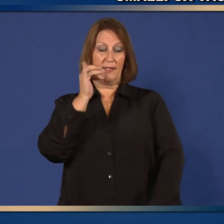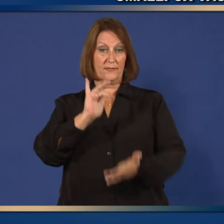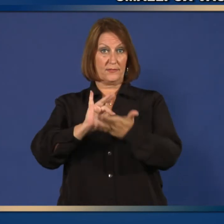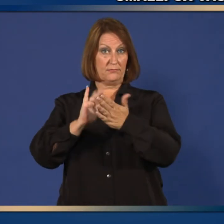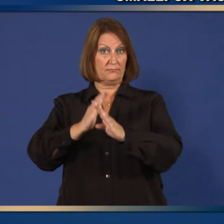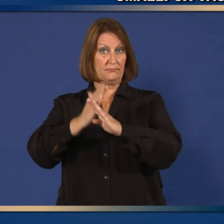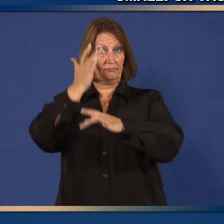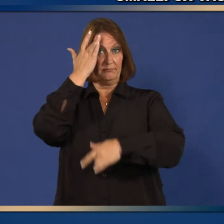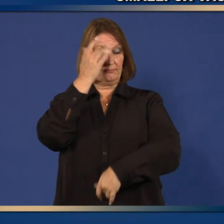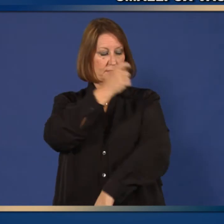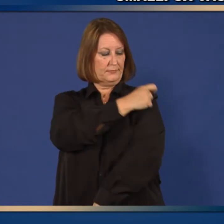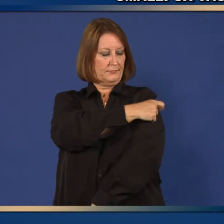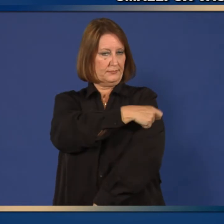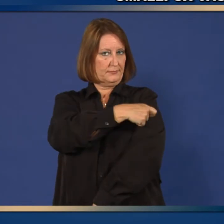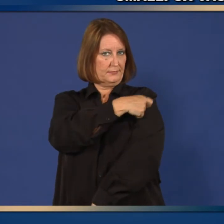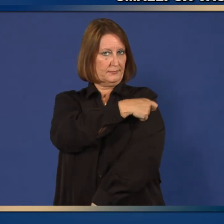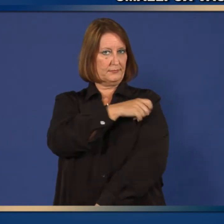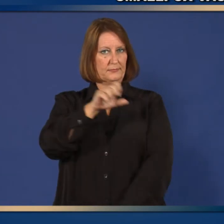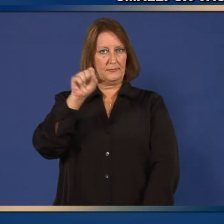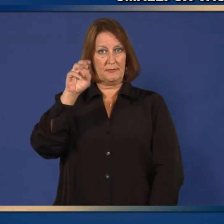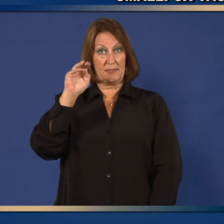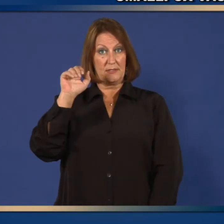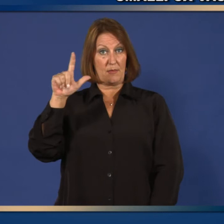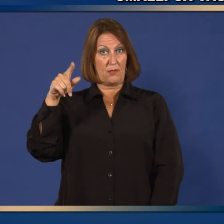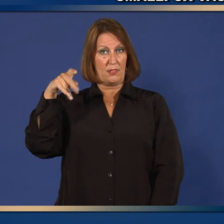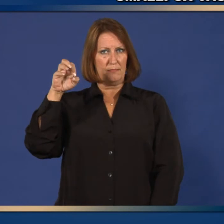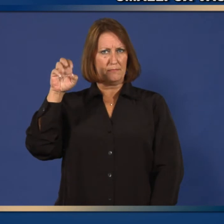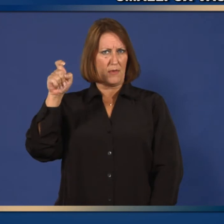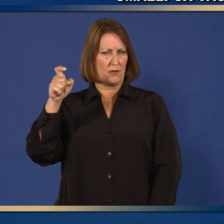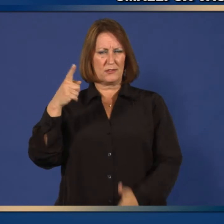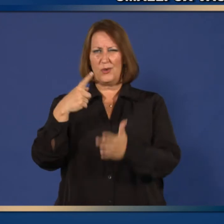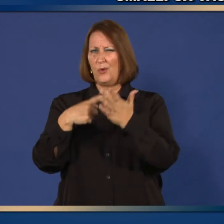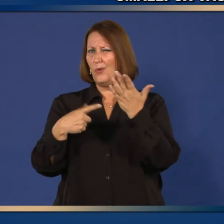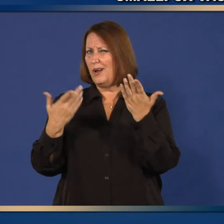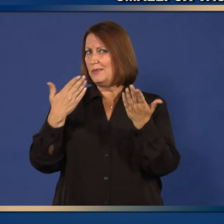Seven, what are the risks from the smallpox vaccine?